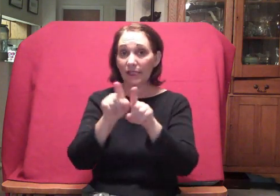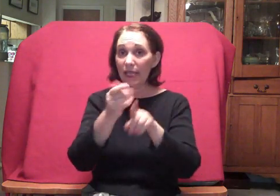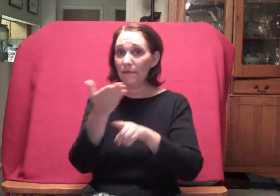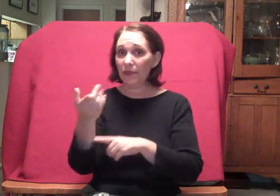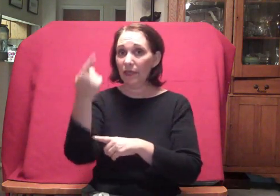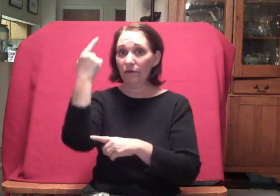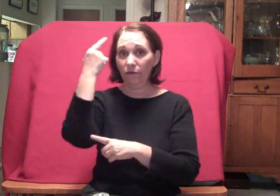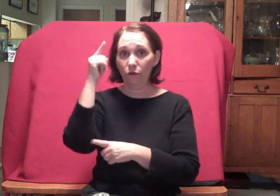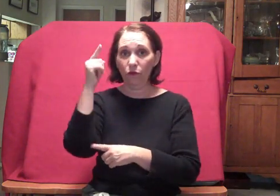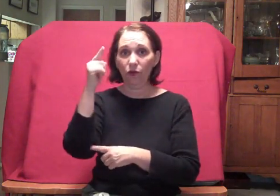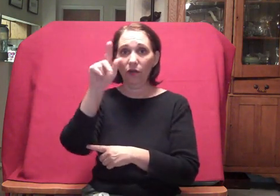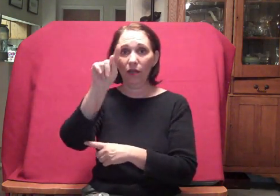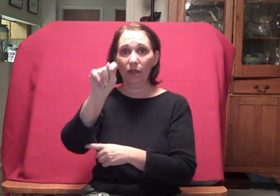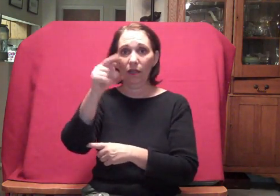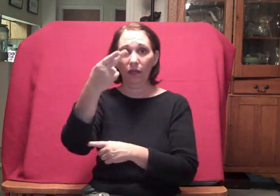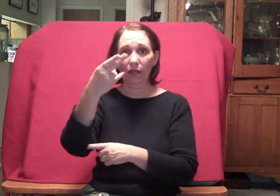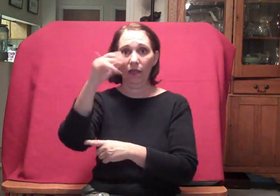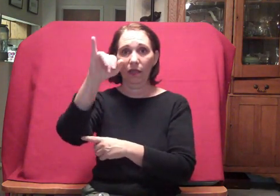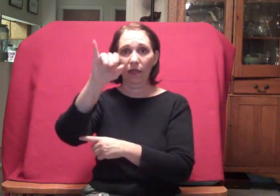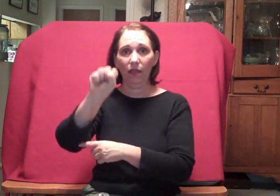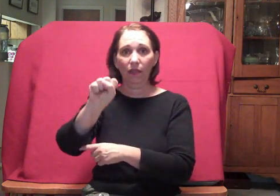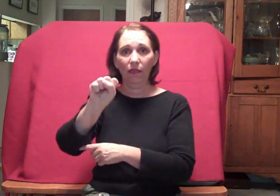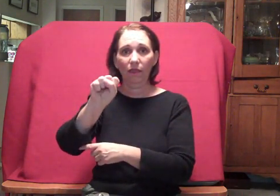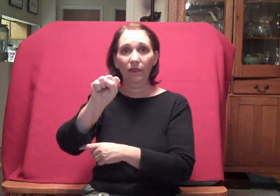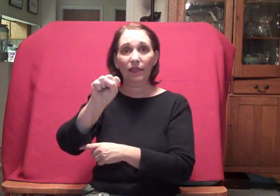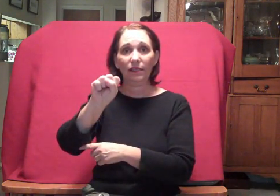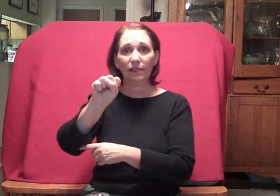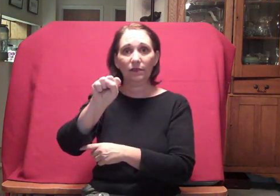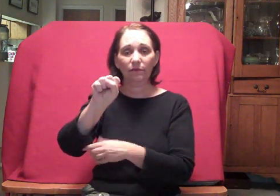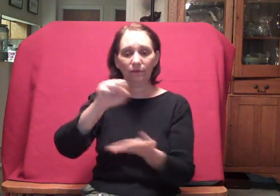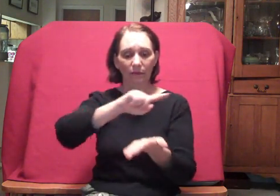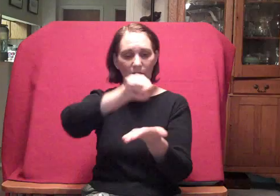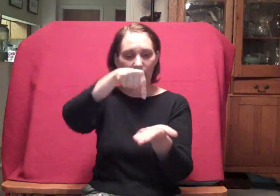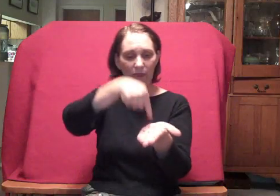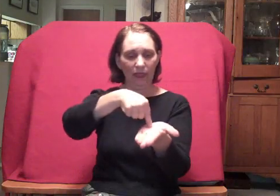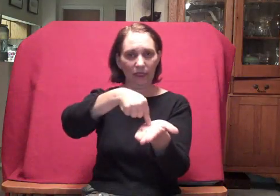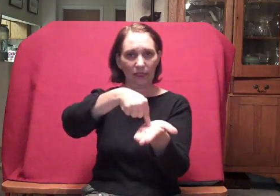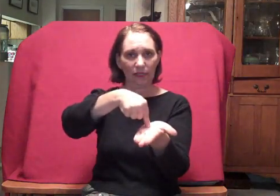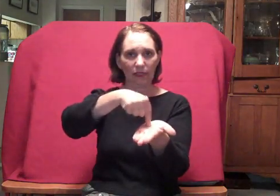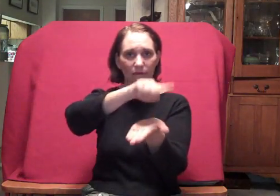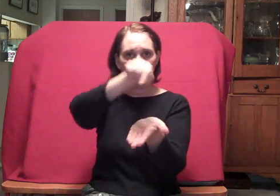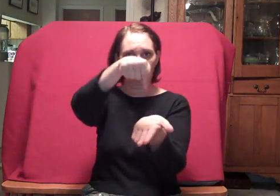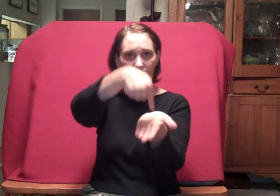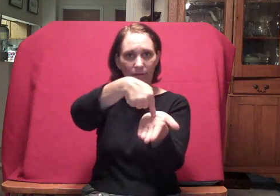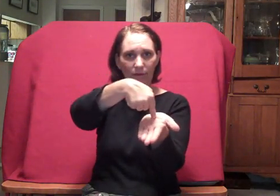Same thing for this. This.